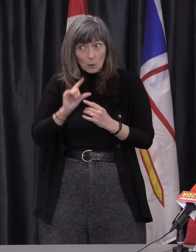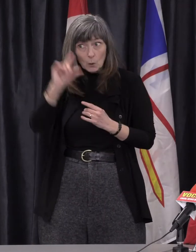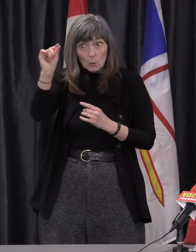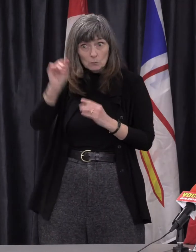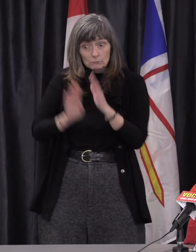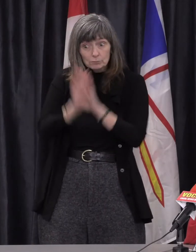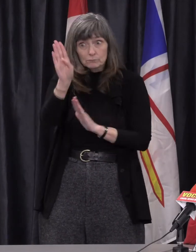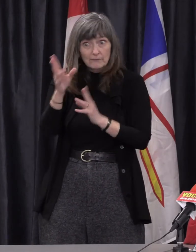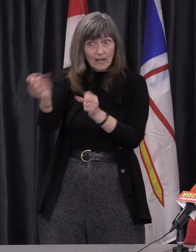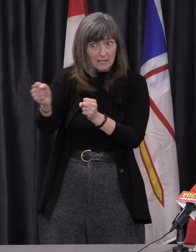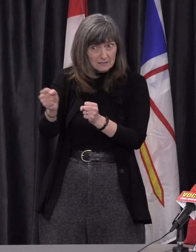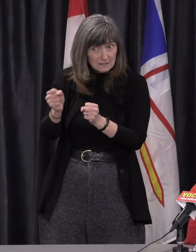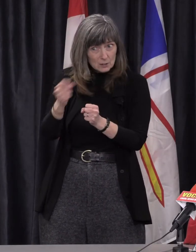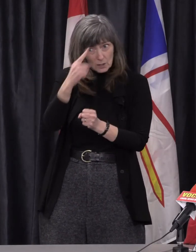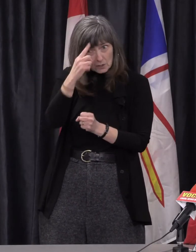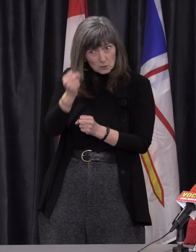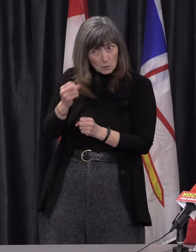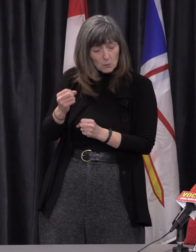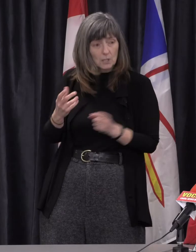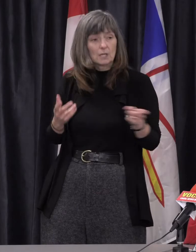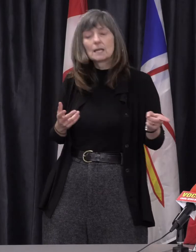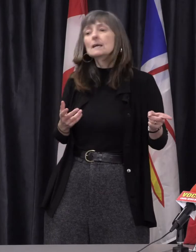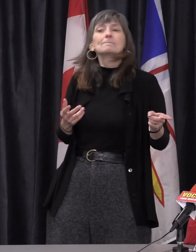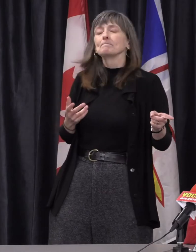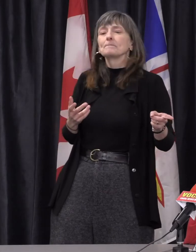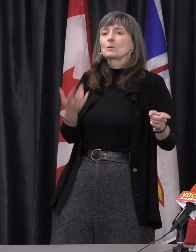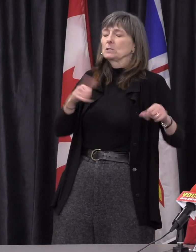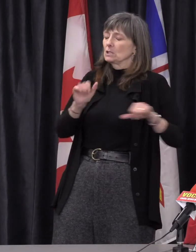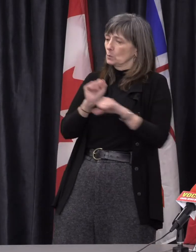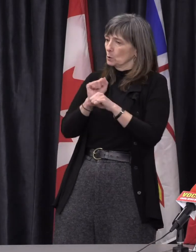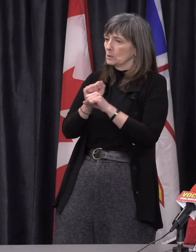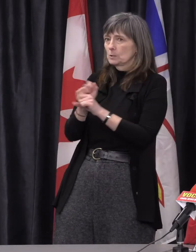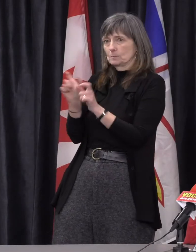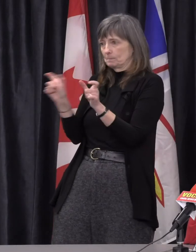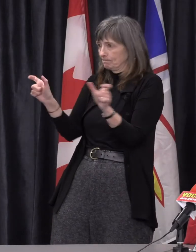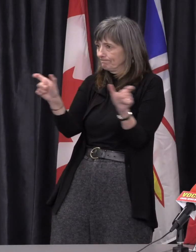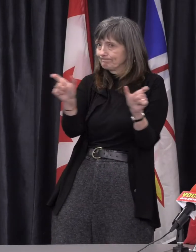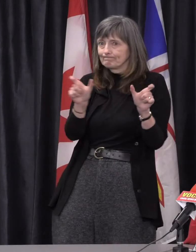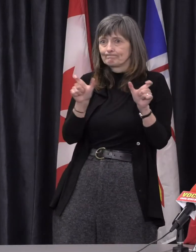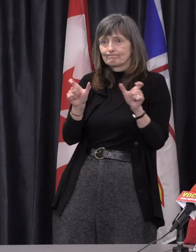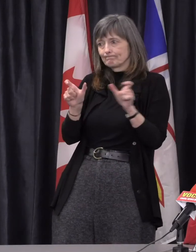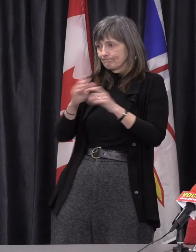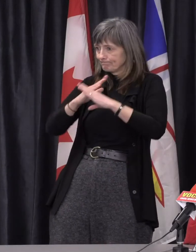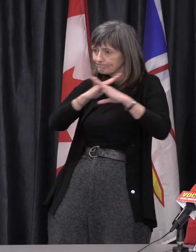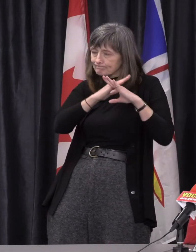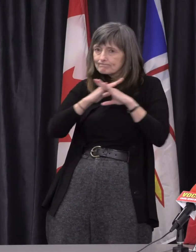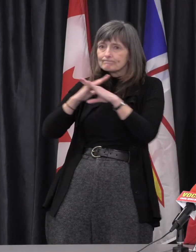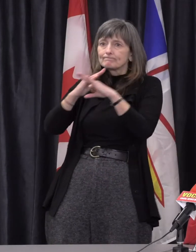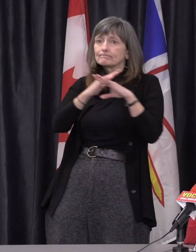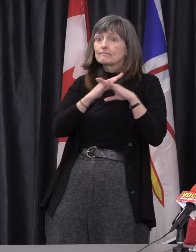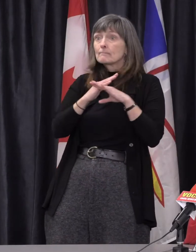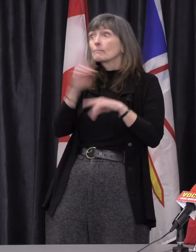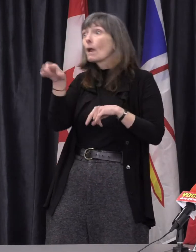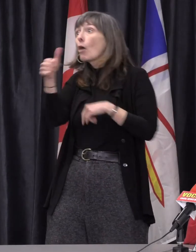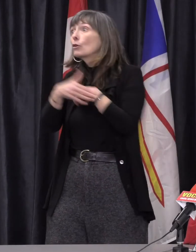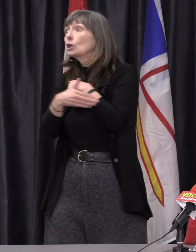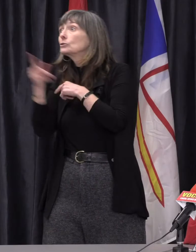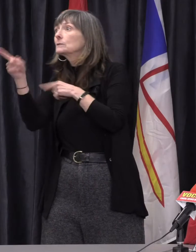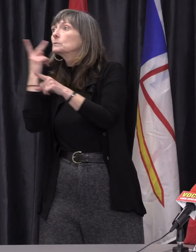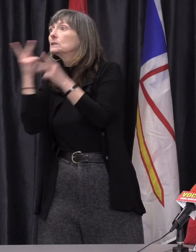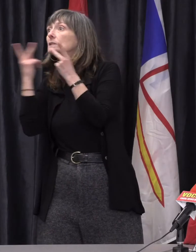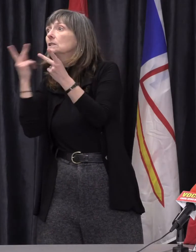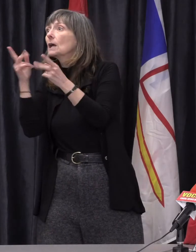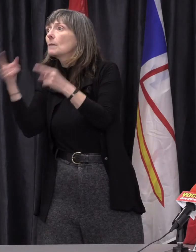we limit the spread of this disease. And if we can enact some of these measures and learn from what other countries have done, then we